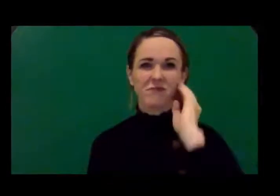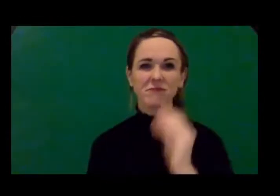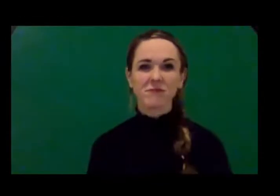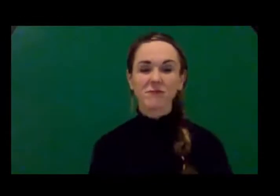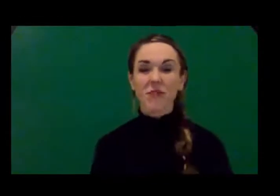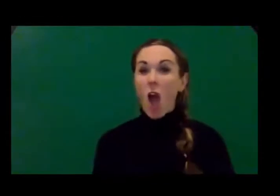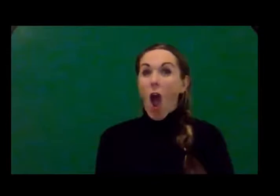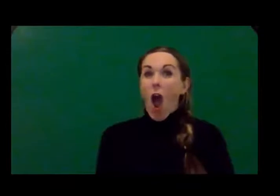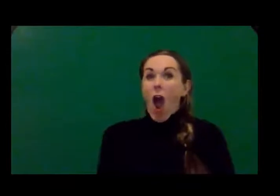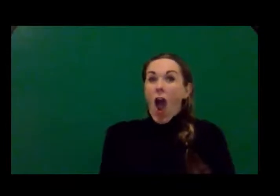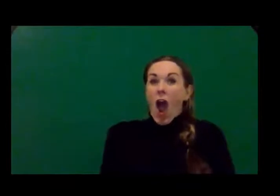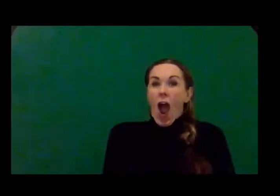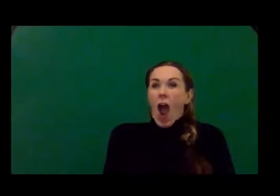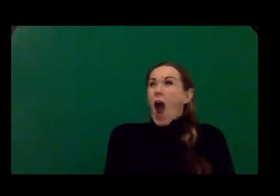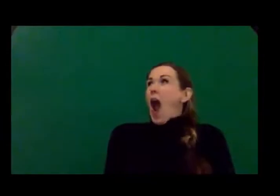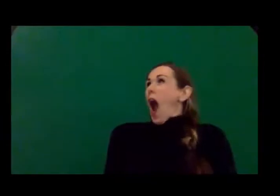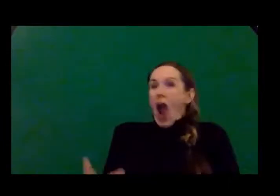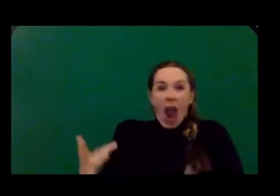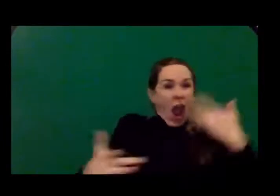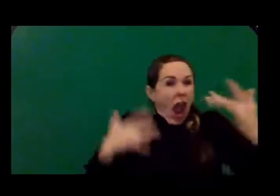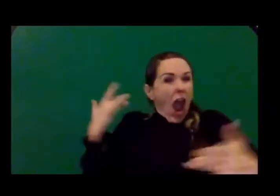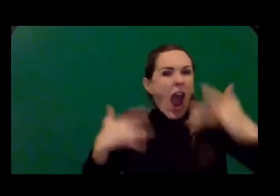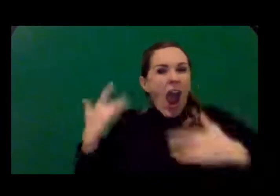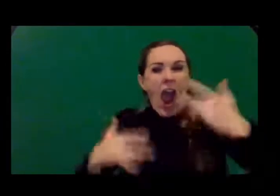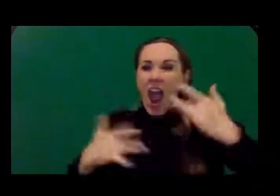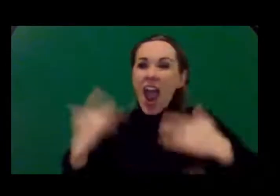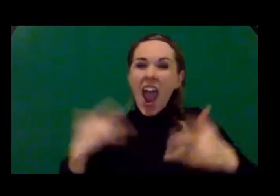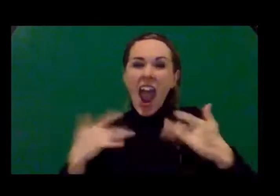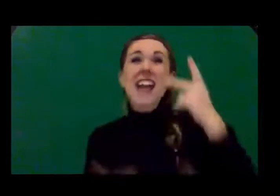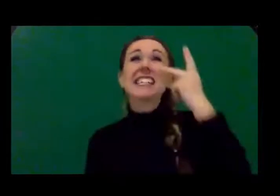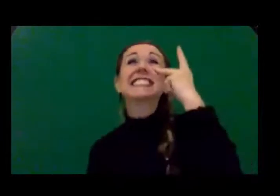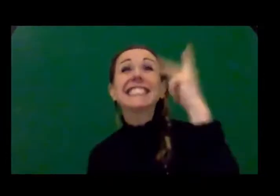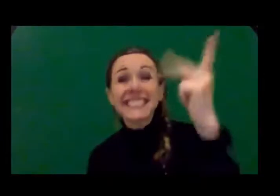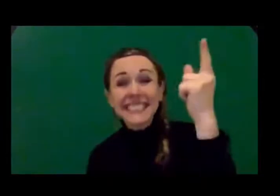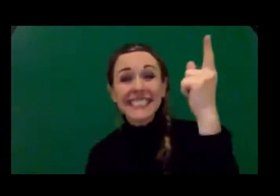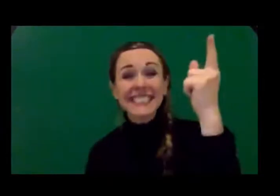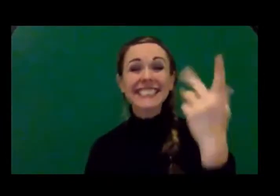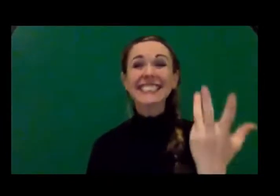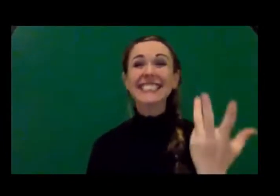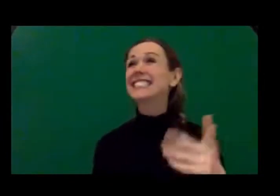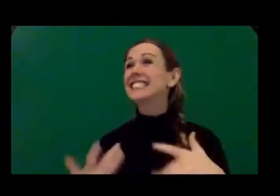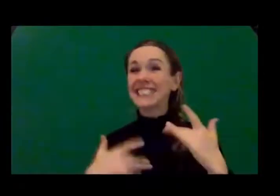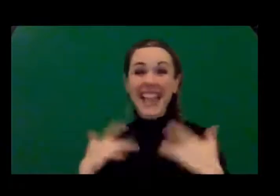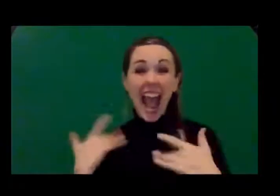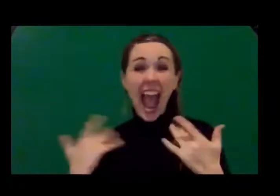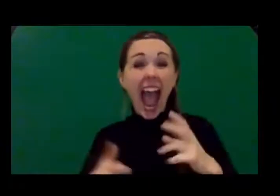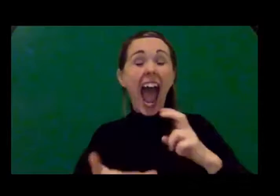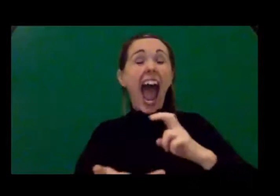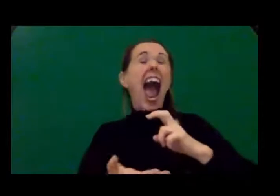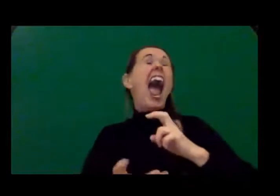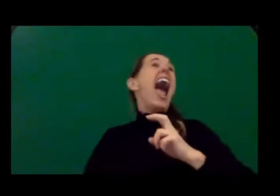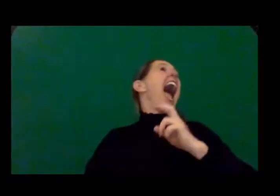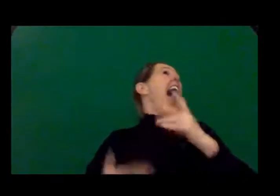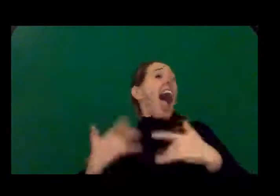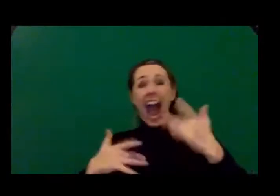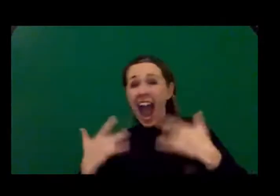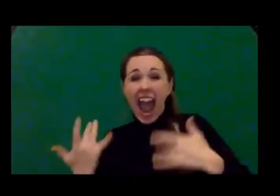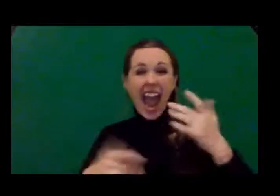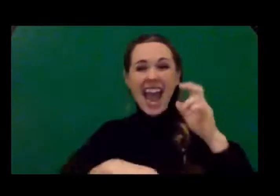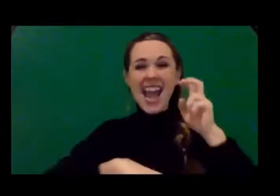The polliwog is so excited. Wow, I'm so excited, jumping up and down,